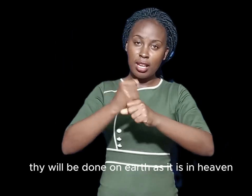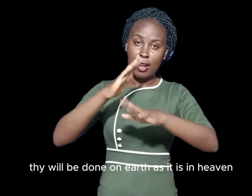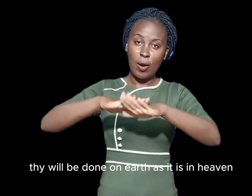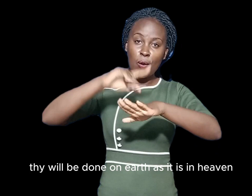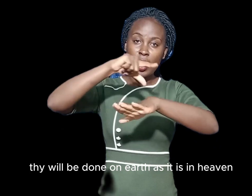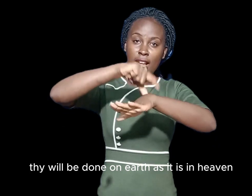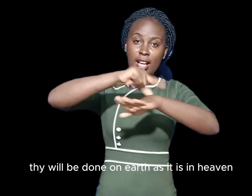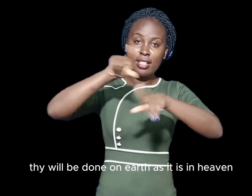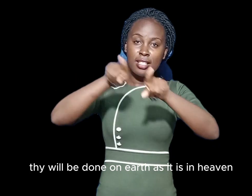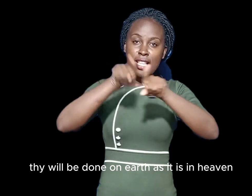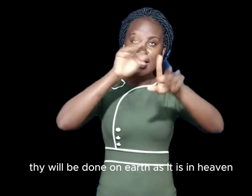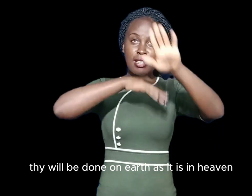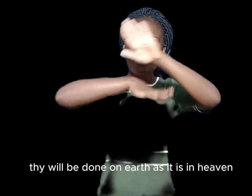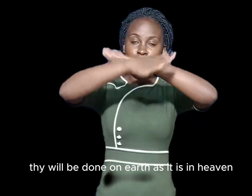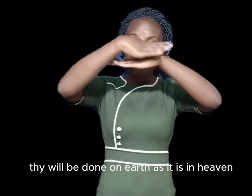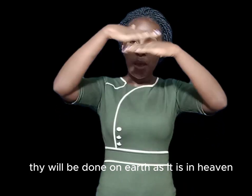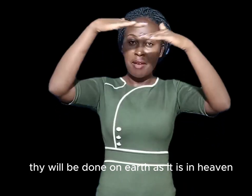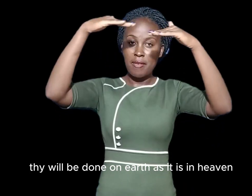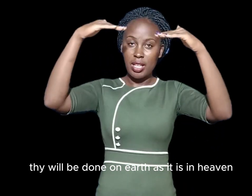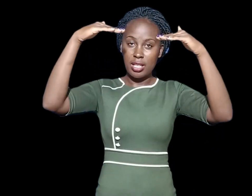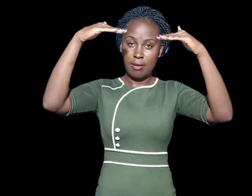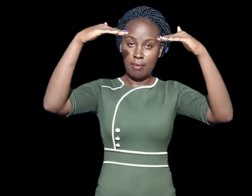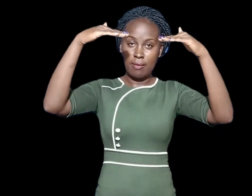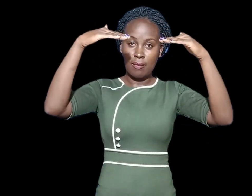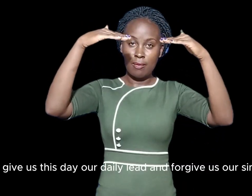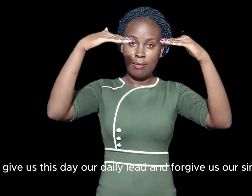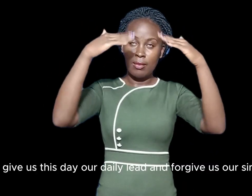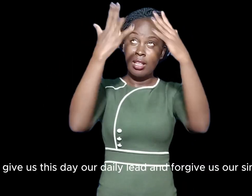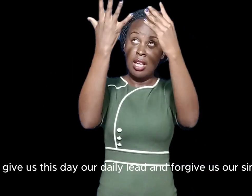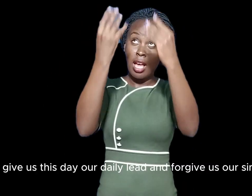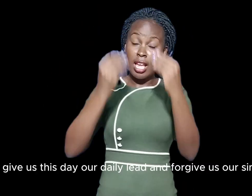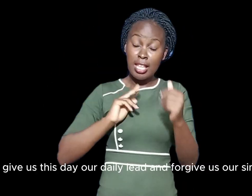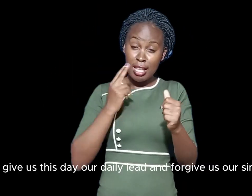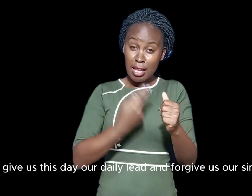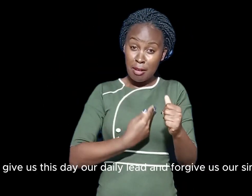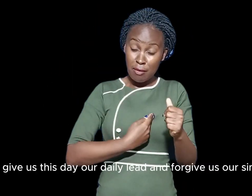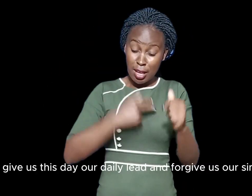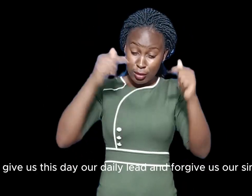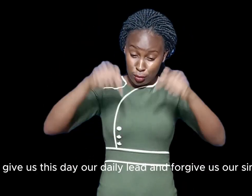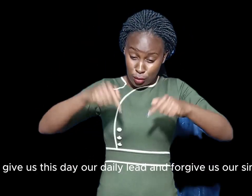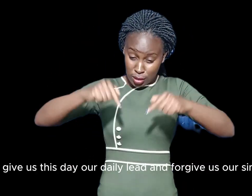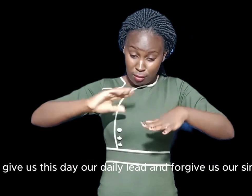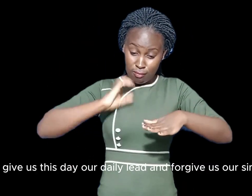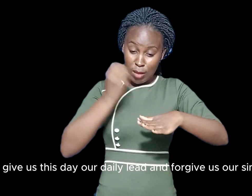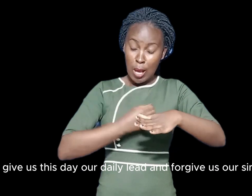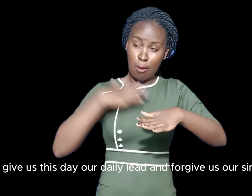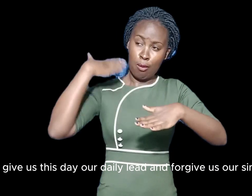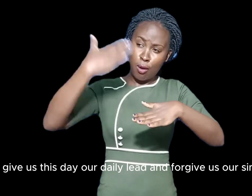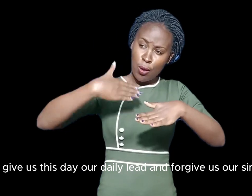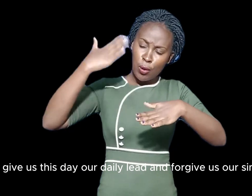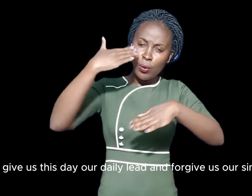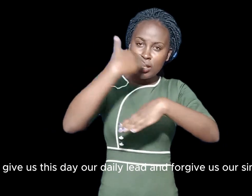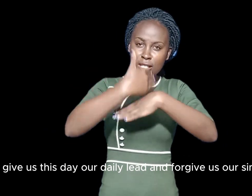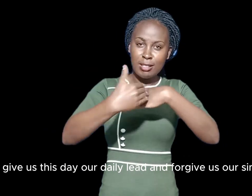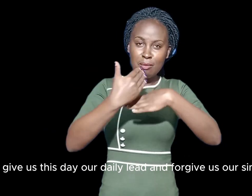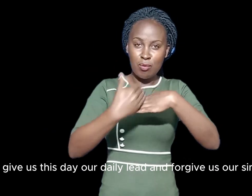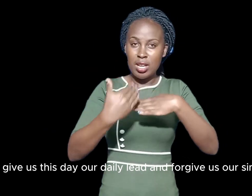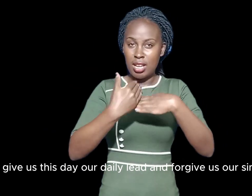as it is in heaven give us this day our daily bread and